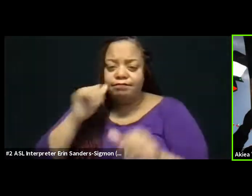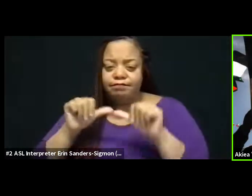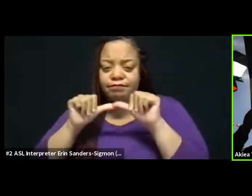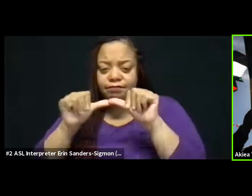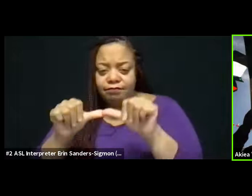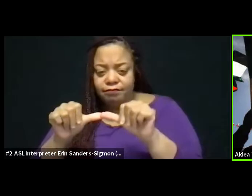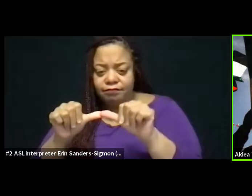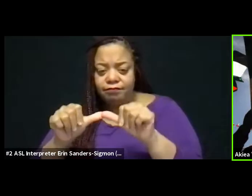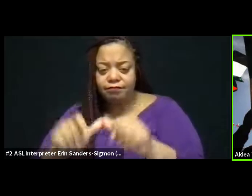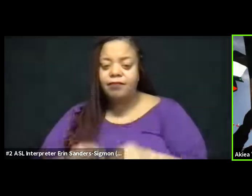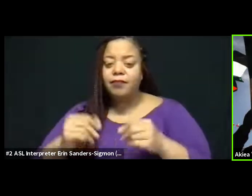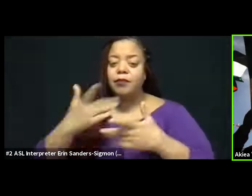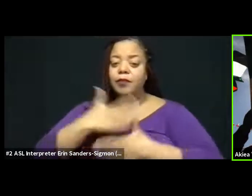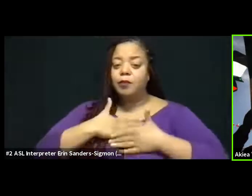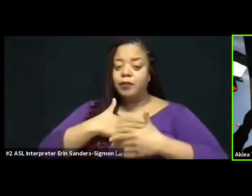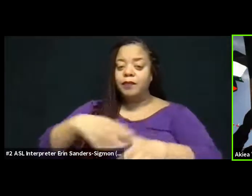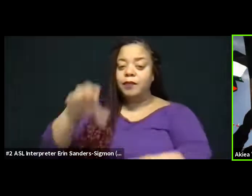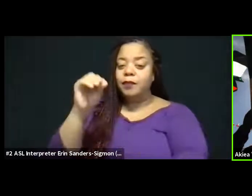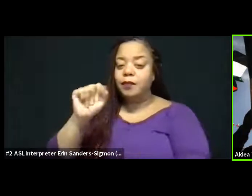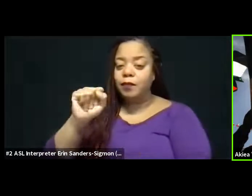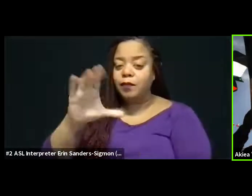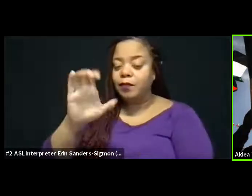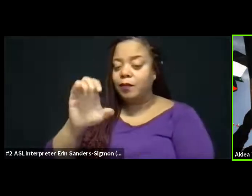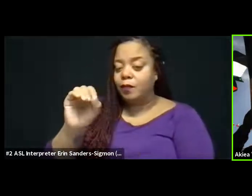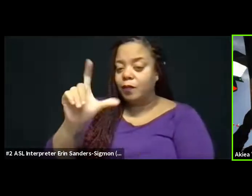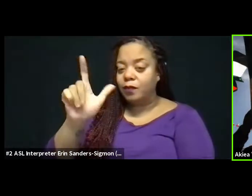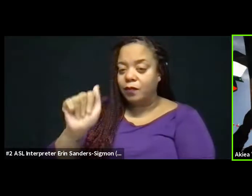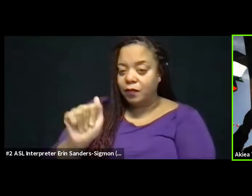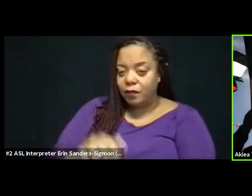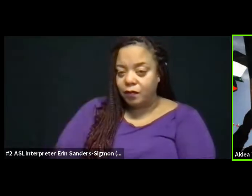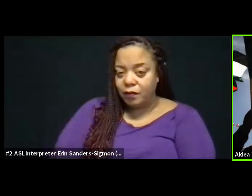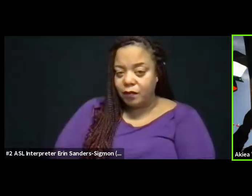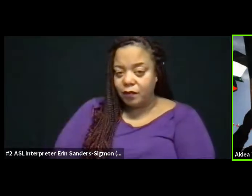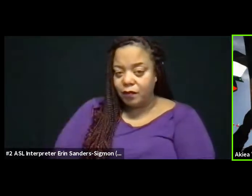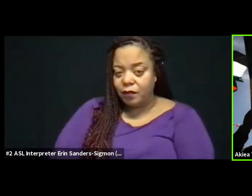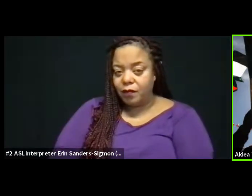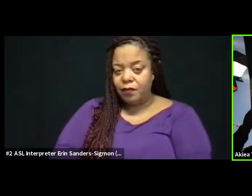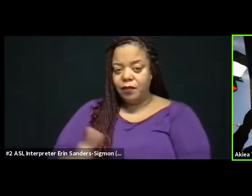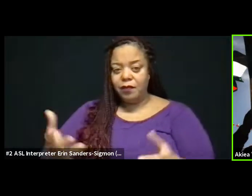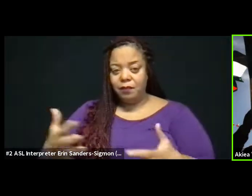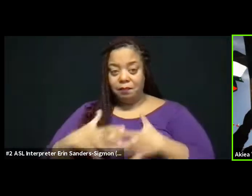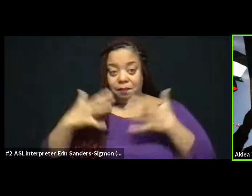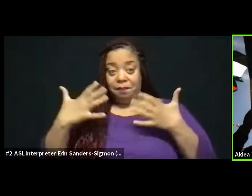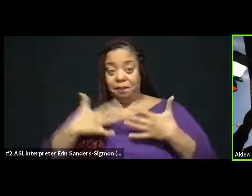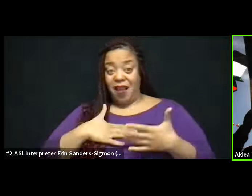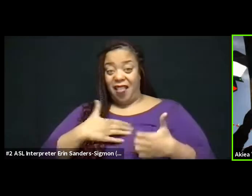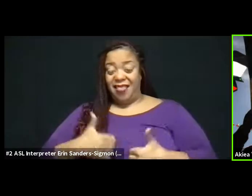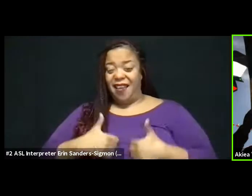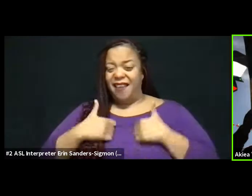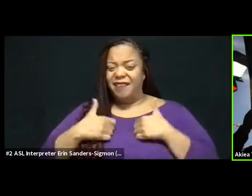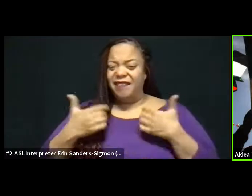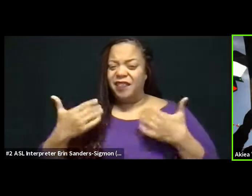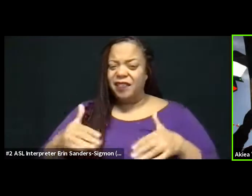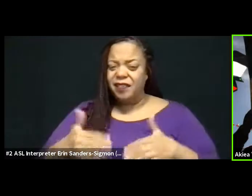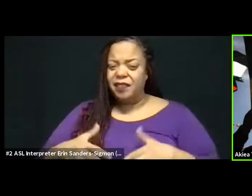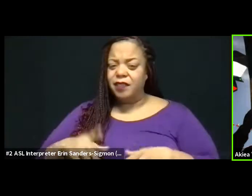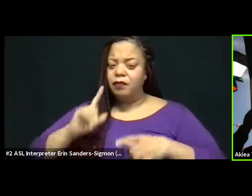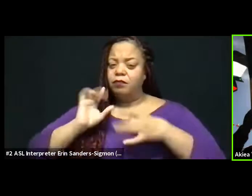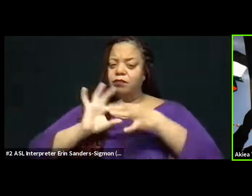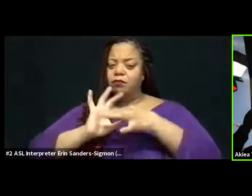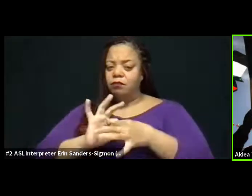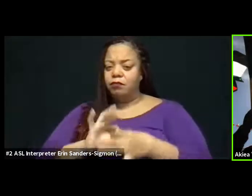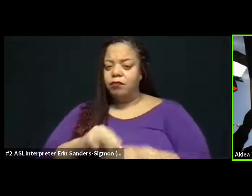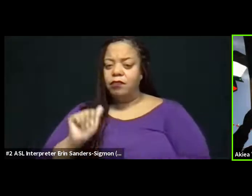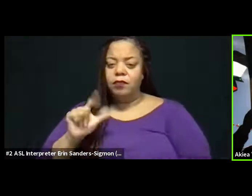so much of my life has existed around a sort of loneliness because my family is